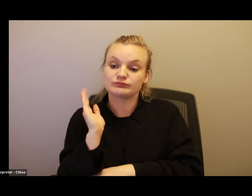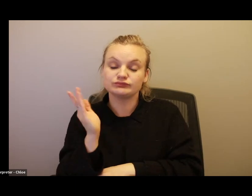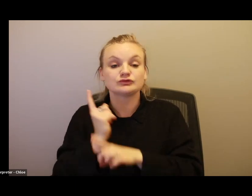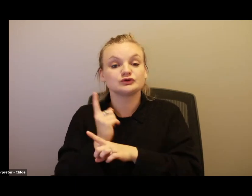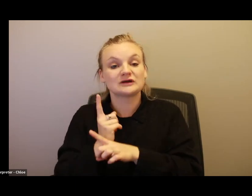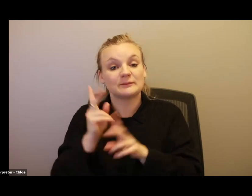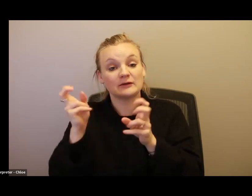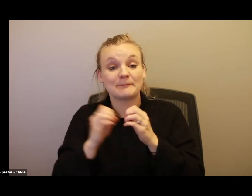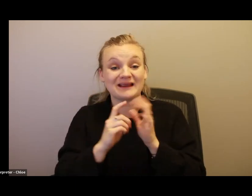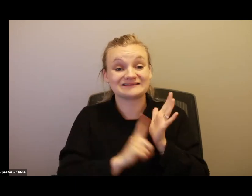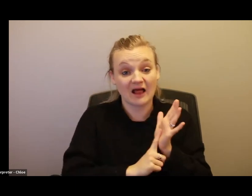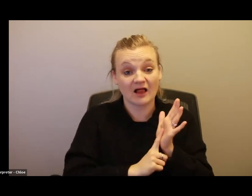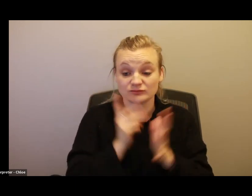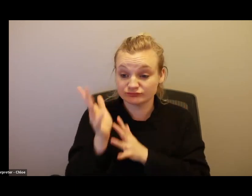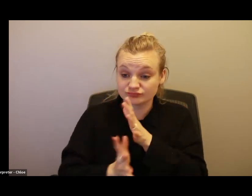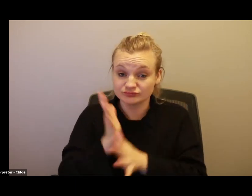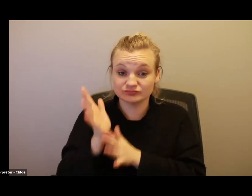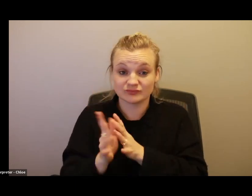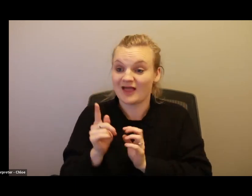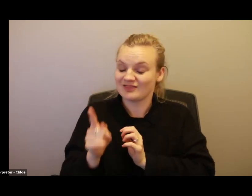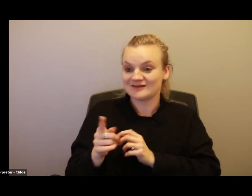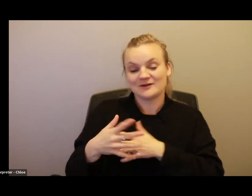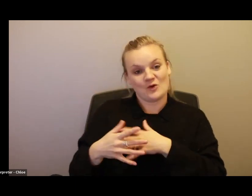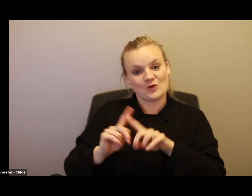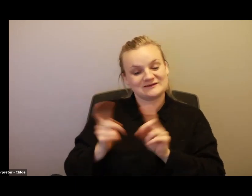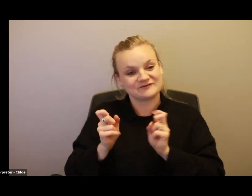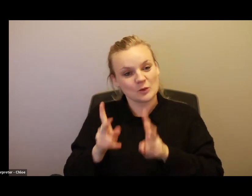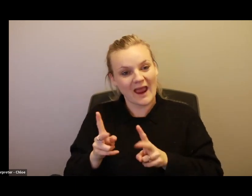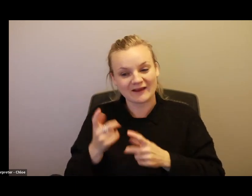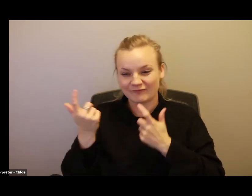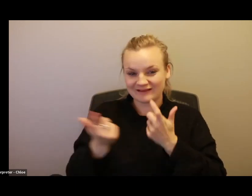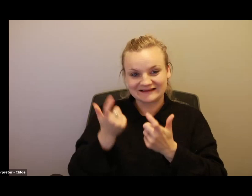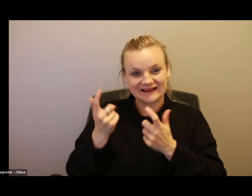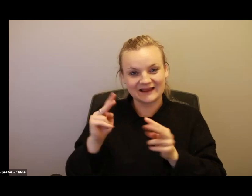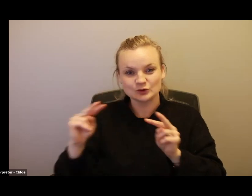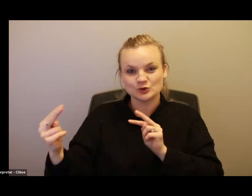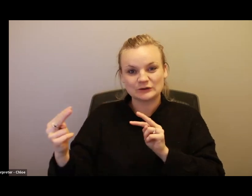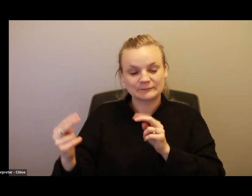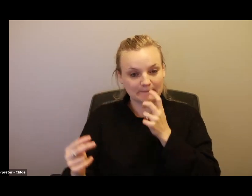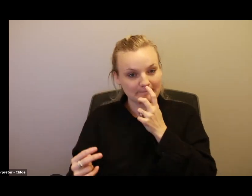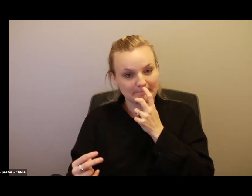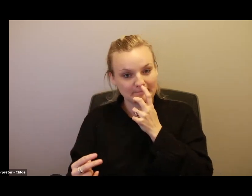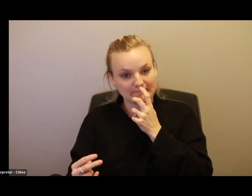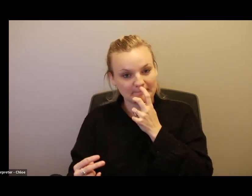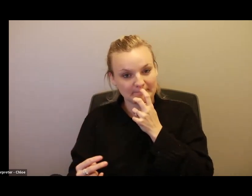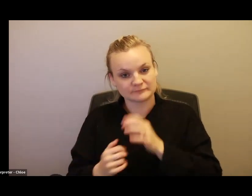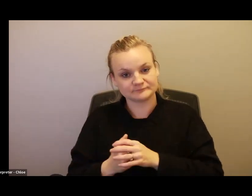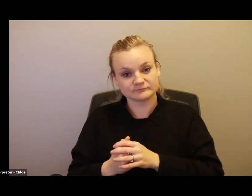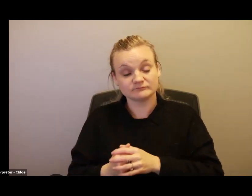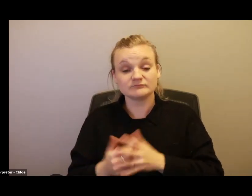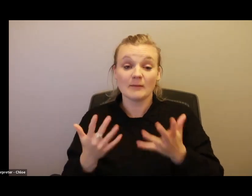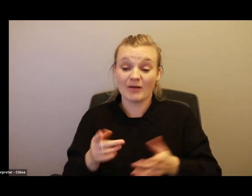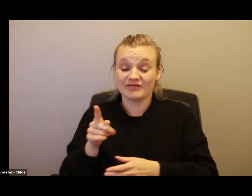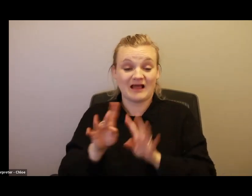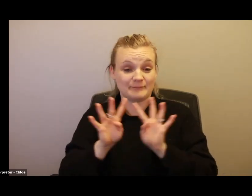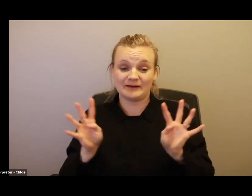in BSL, and that's lent another different way of thinking about things. And yeah, we had an amazing panel.